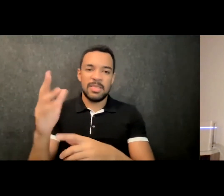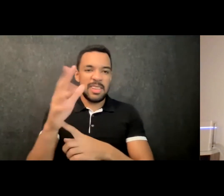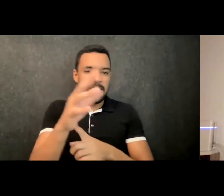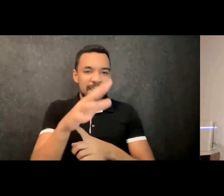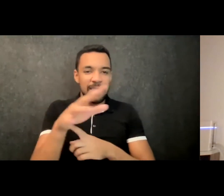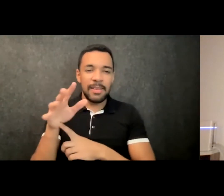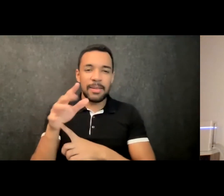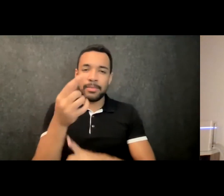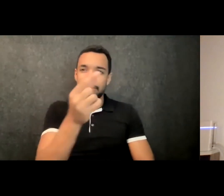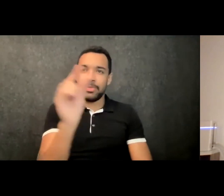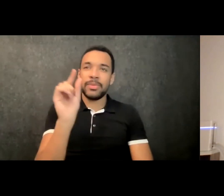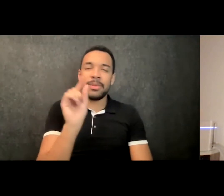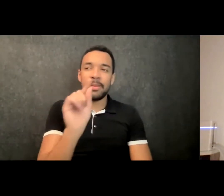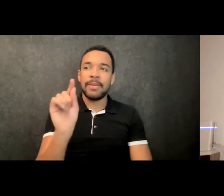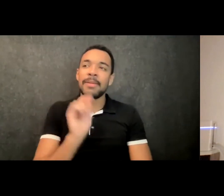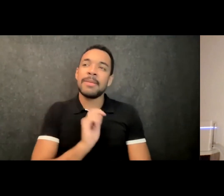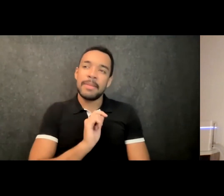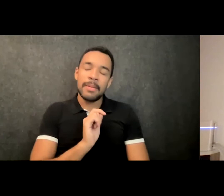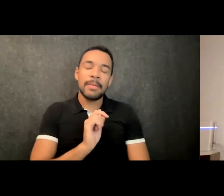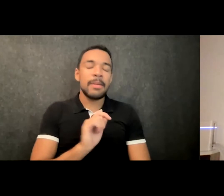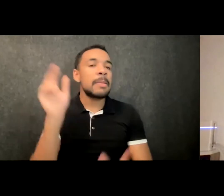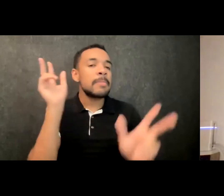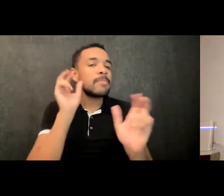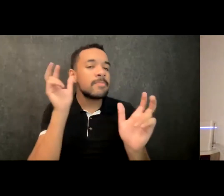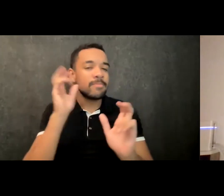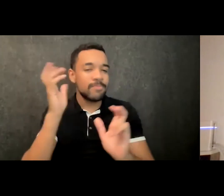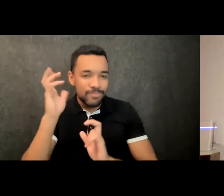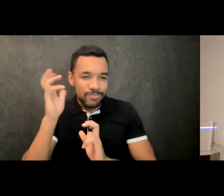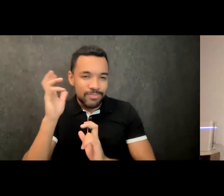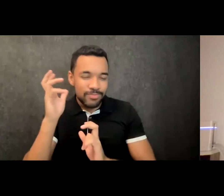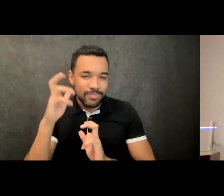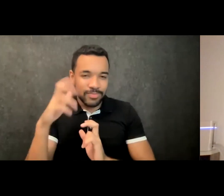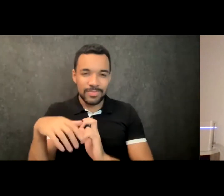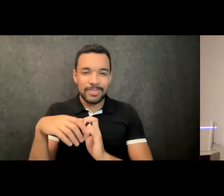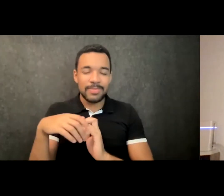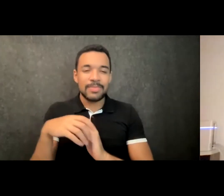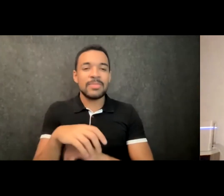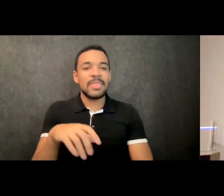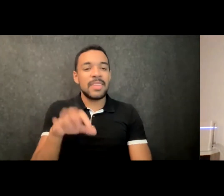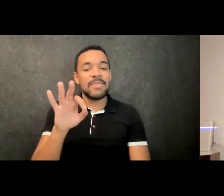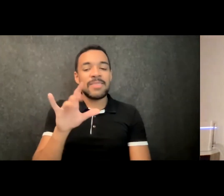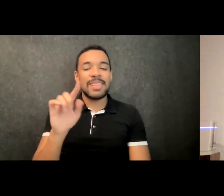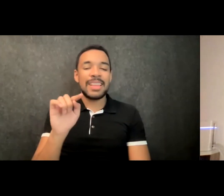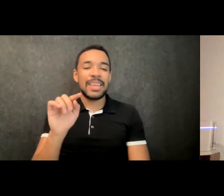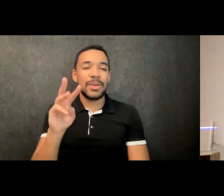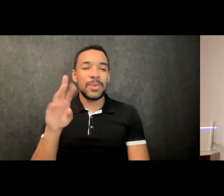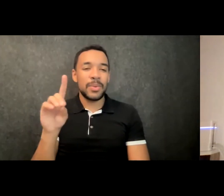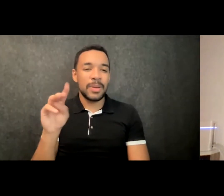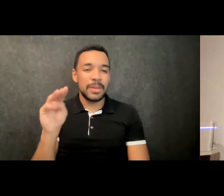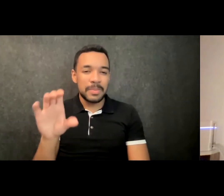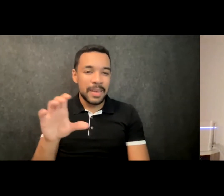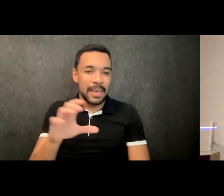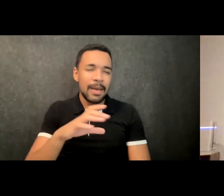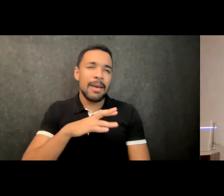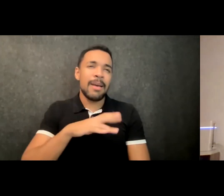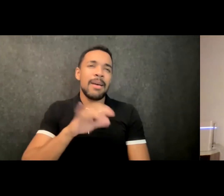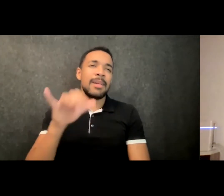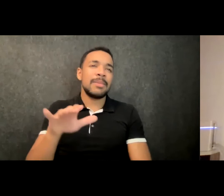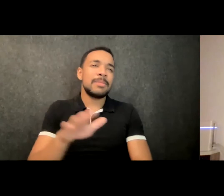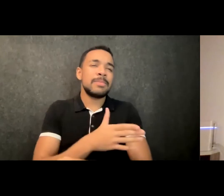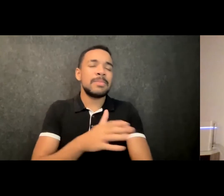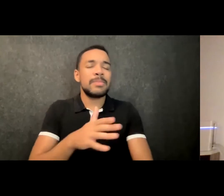the words to, music that makes you want to move. I haven't watched it. I spoke to her in the mirror, both of us